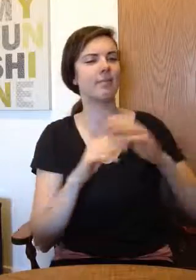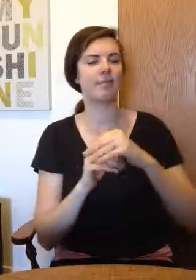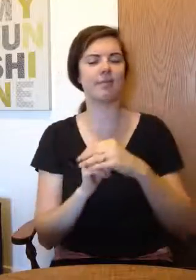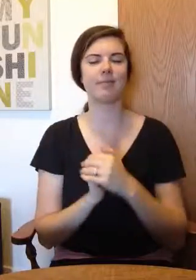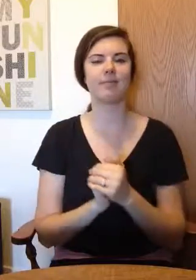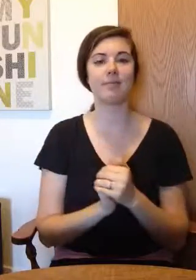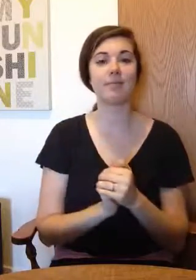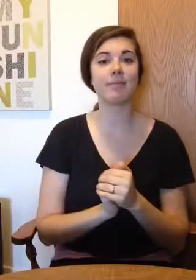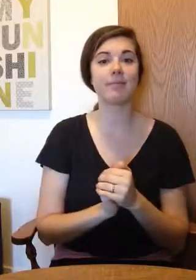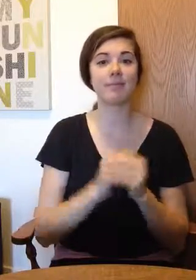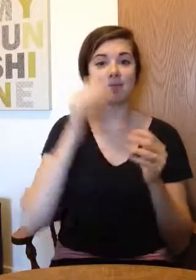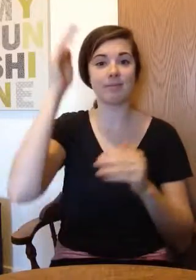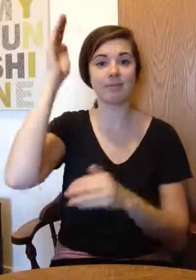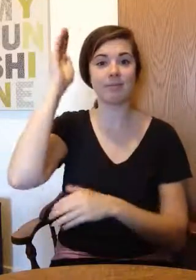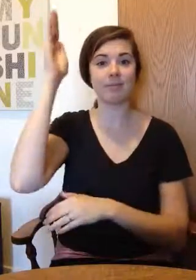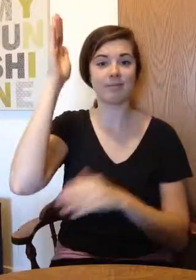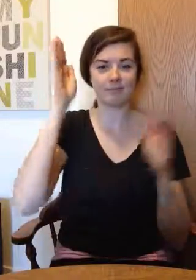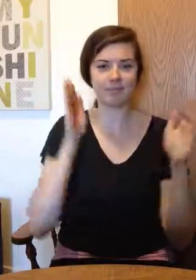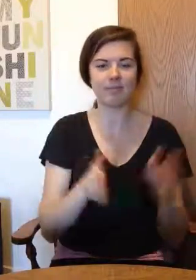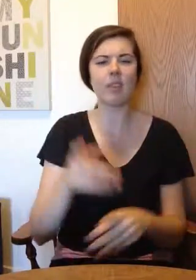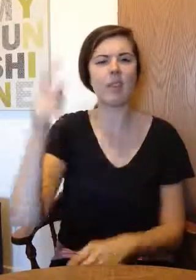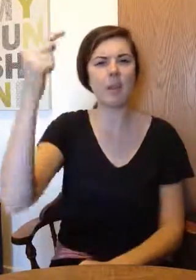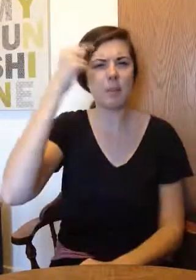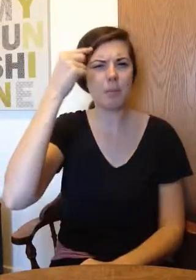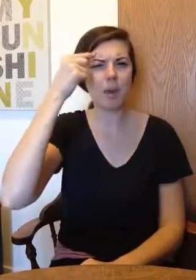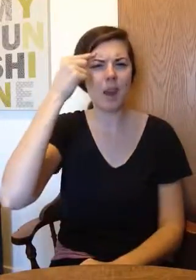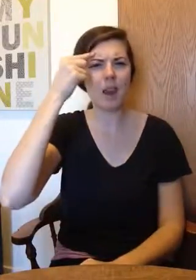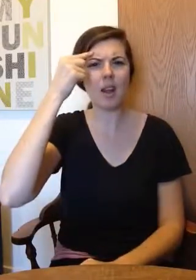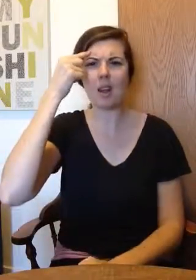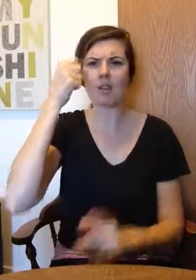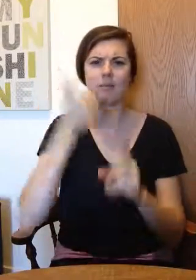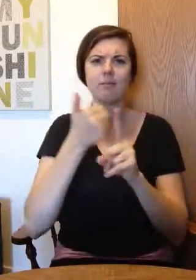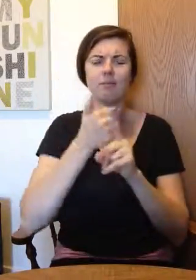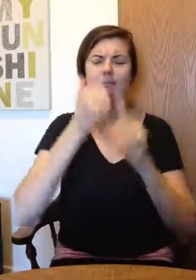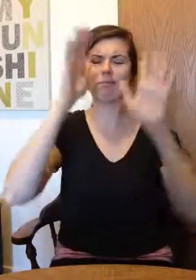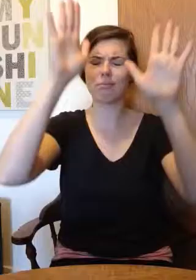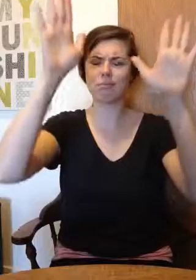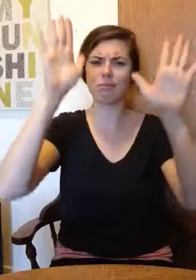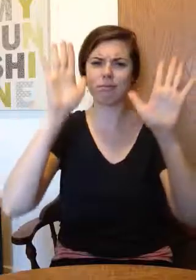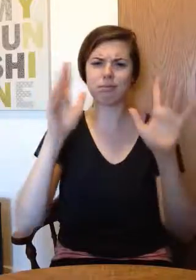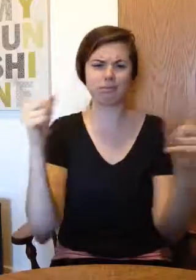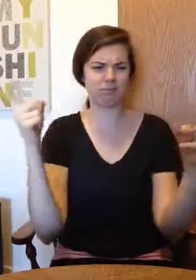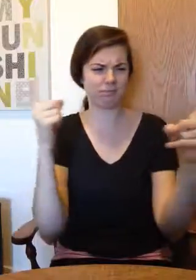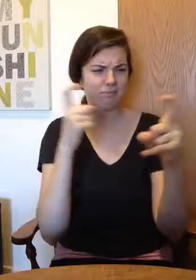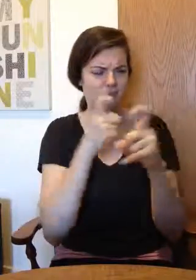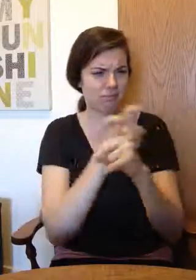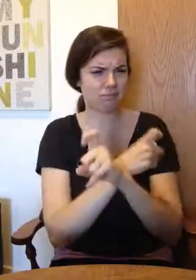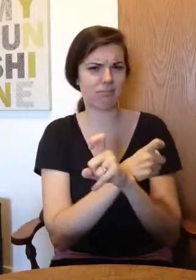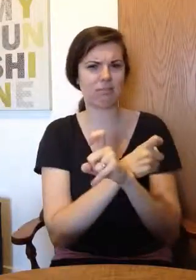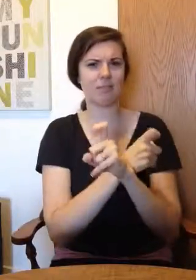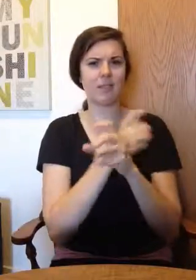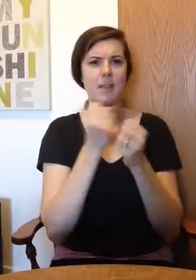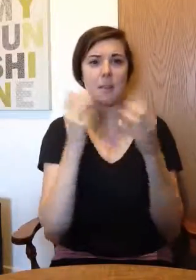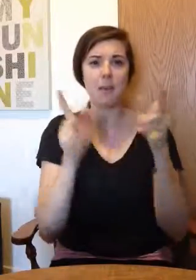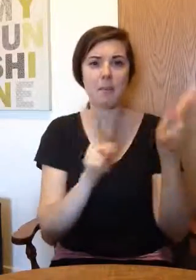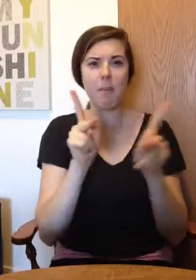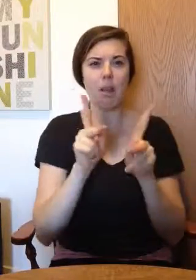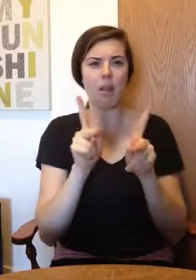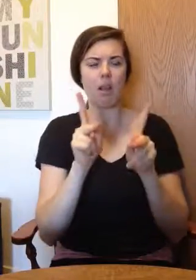The brain is an amazing and complex organ. And while many people are fascinated by the brain, they can't really tell you that much about the properties about how the